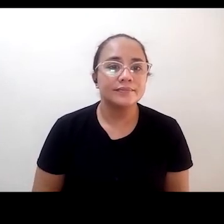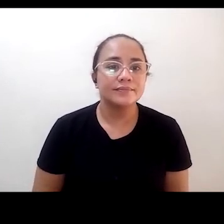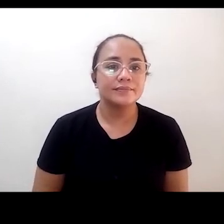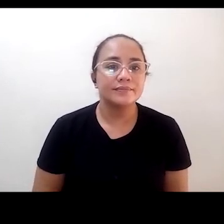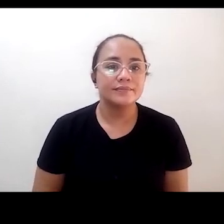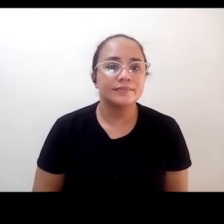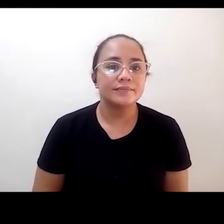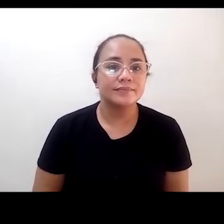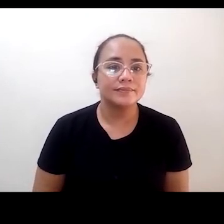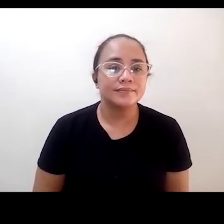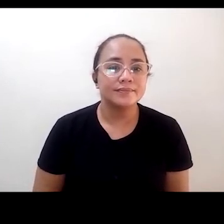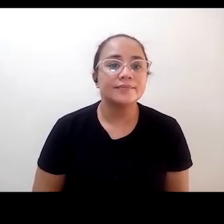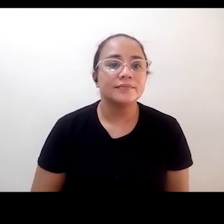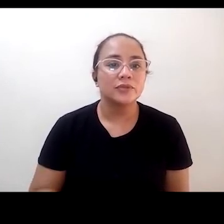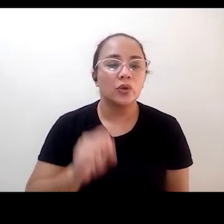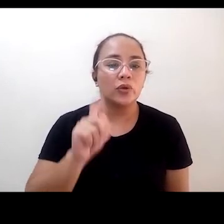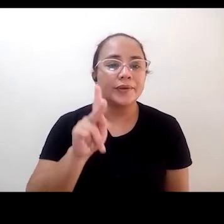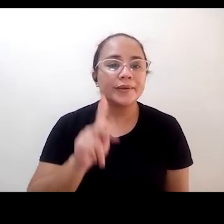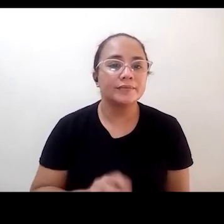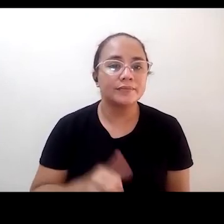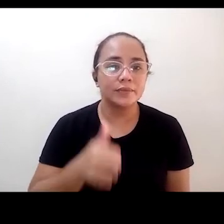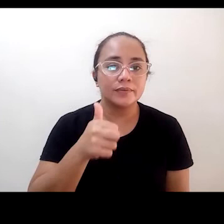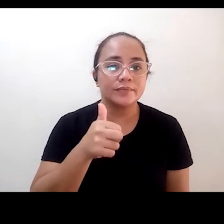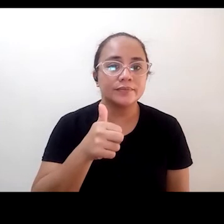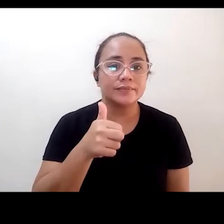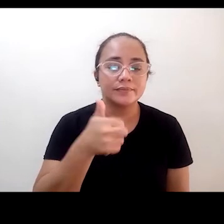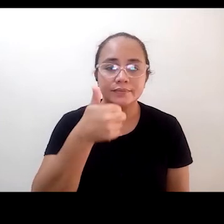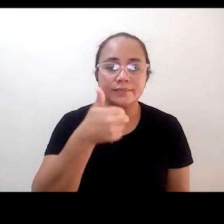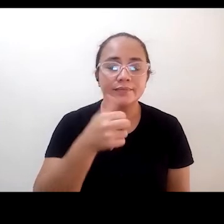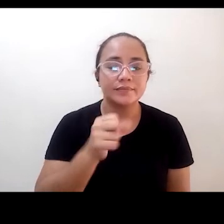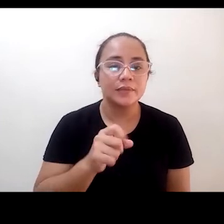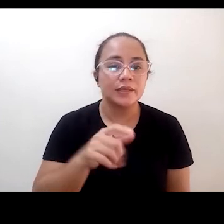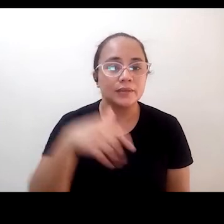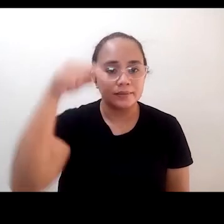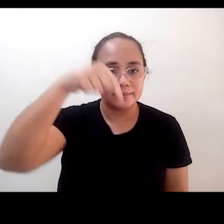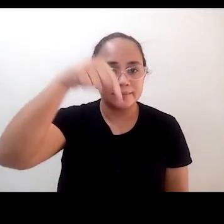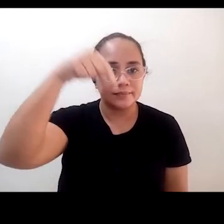All right. Okay, now go down.